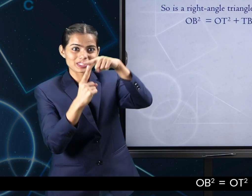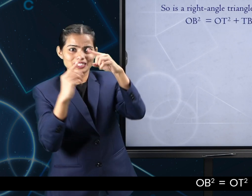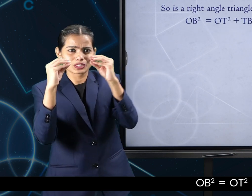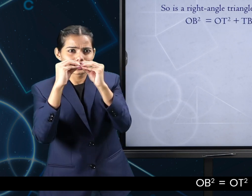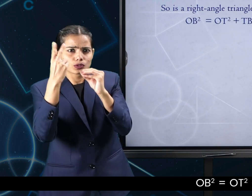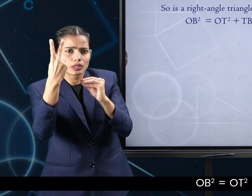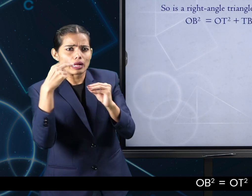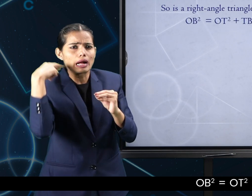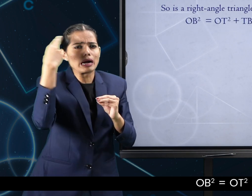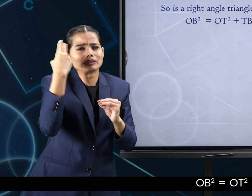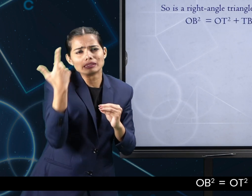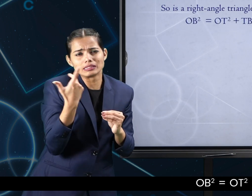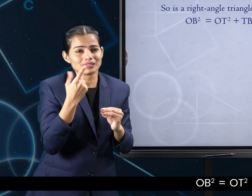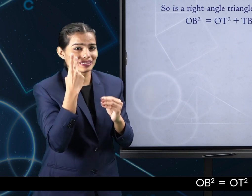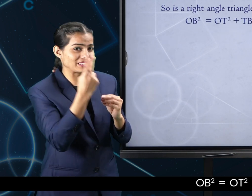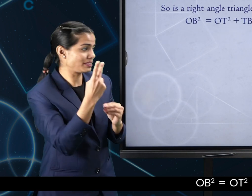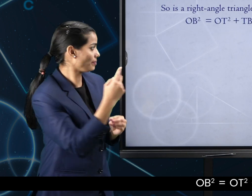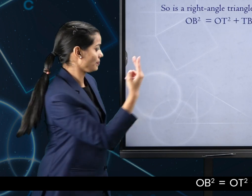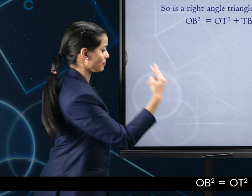square plus TB square.